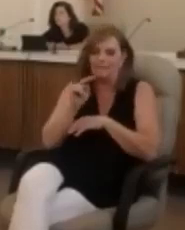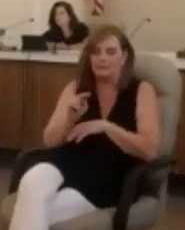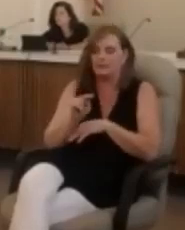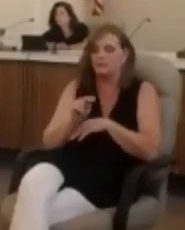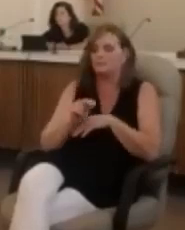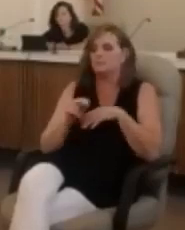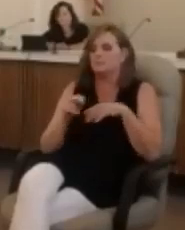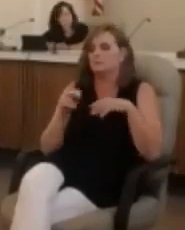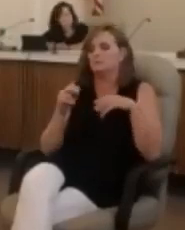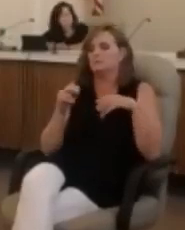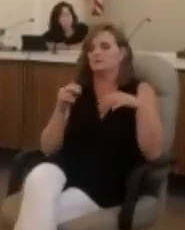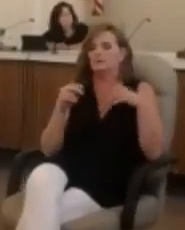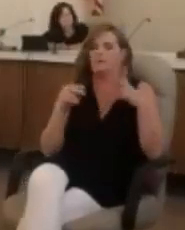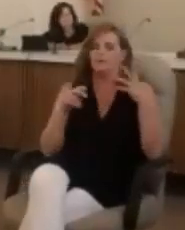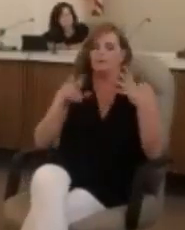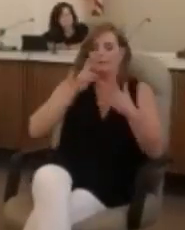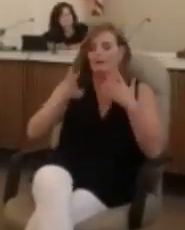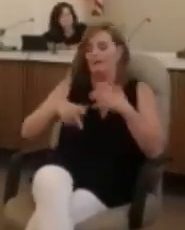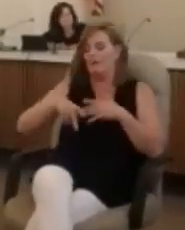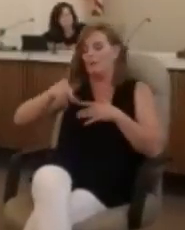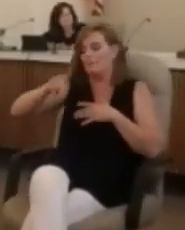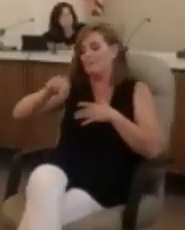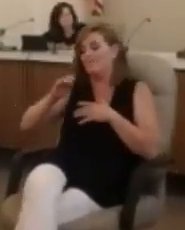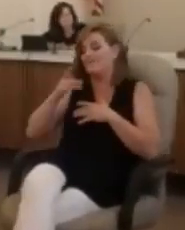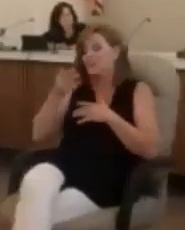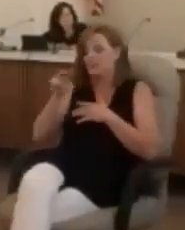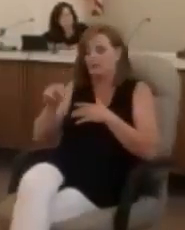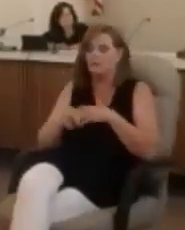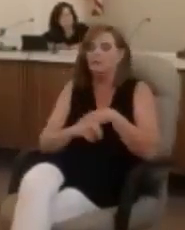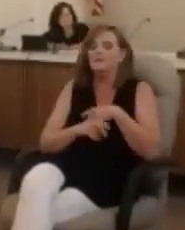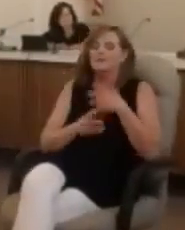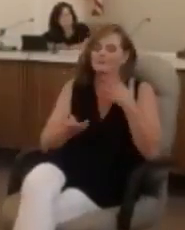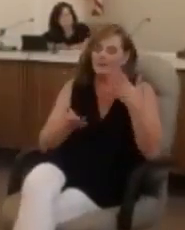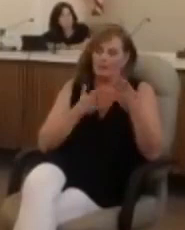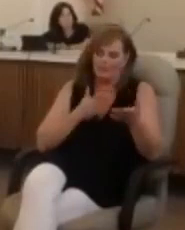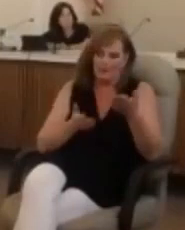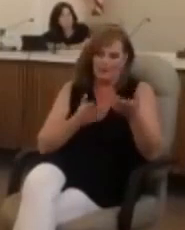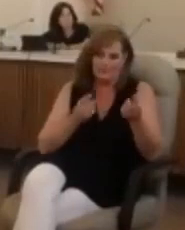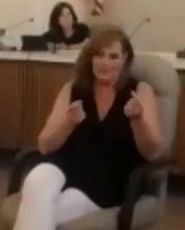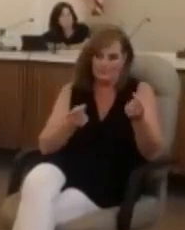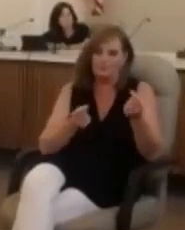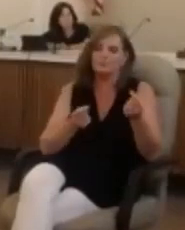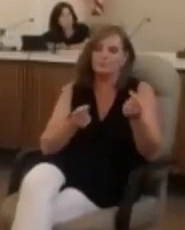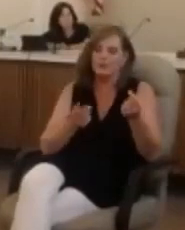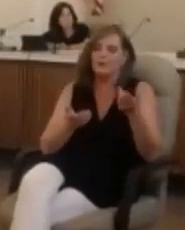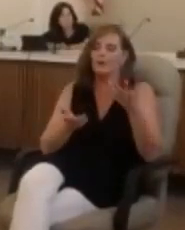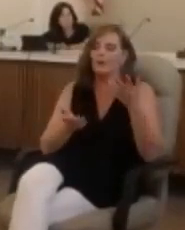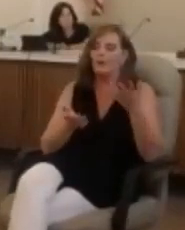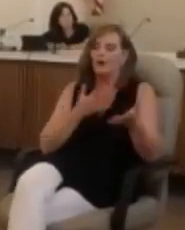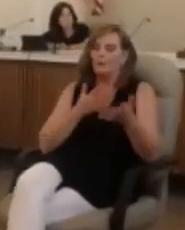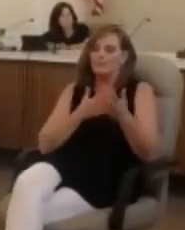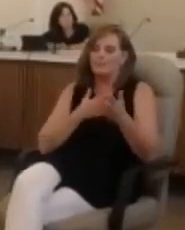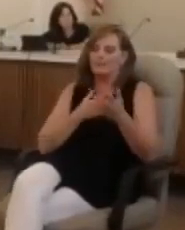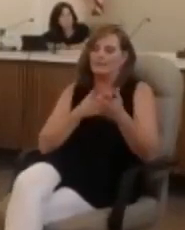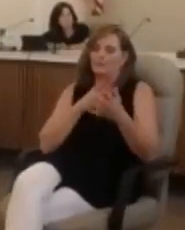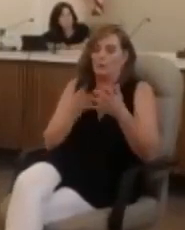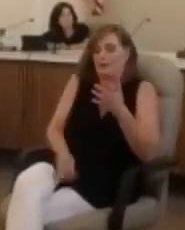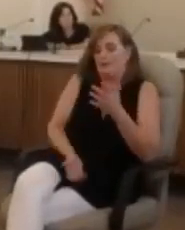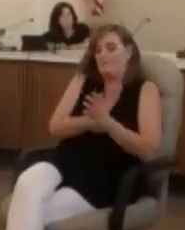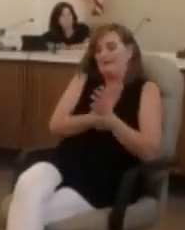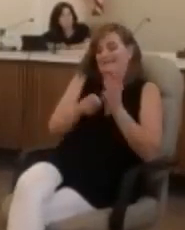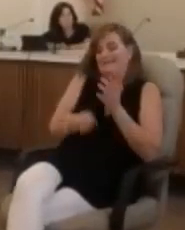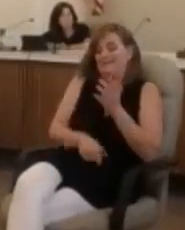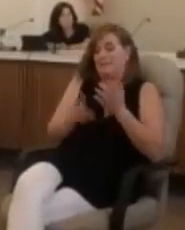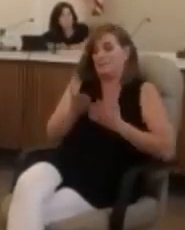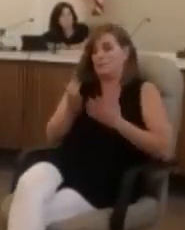talked about is that we're probably going to put forth a amendment to this resolution to